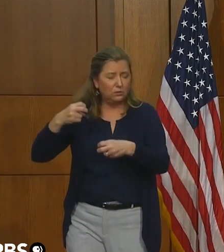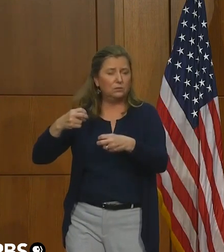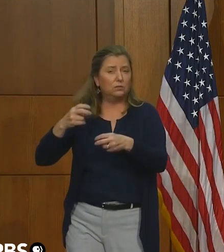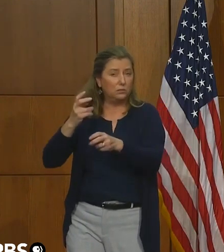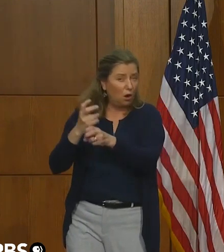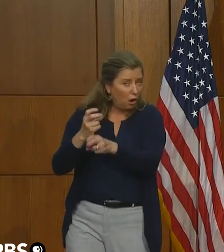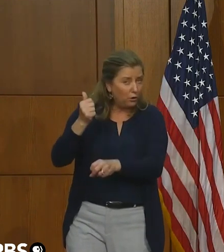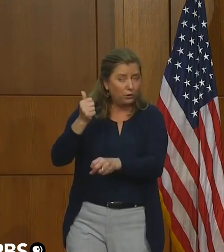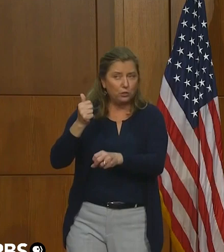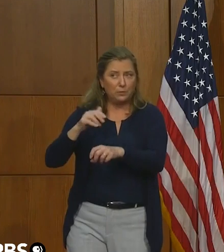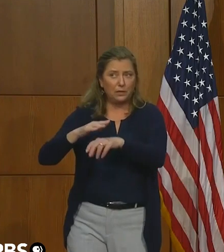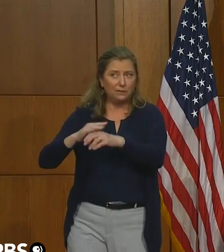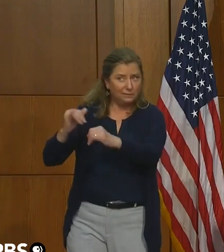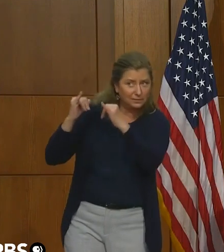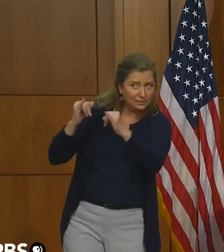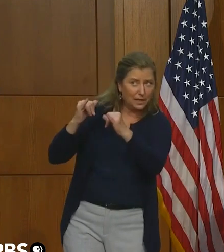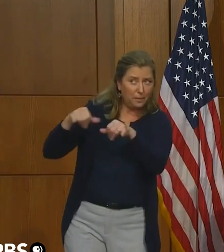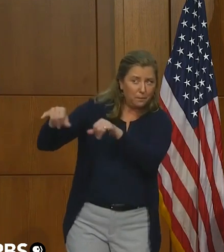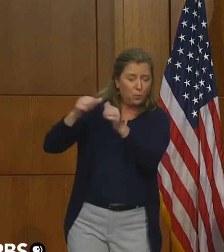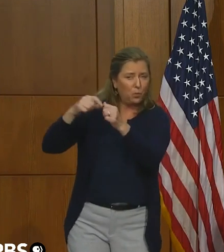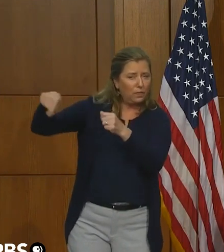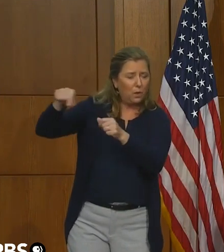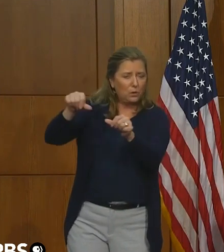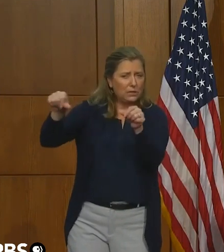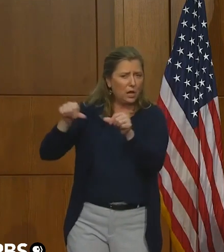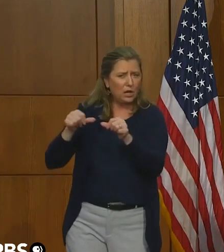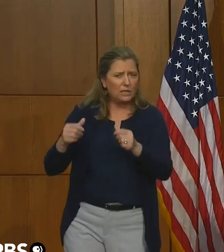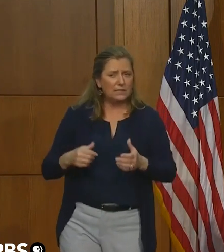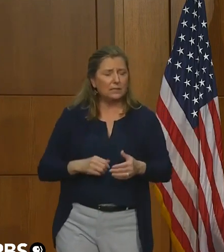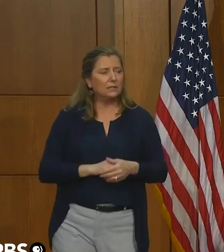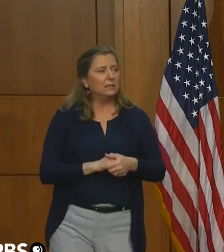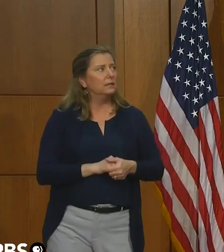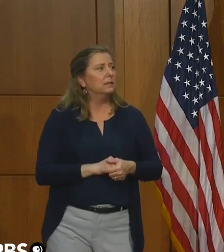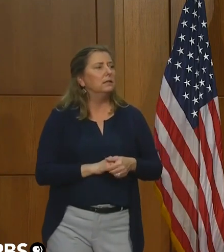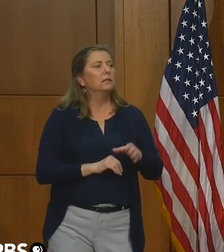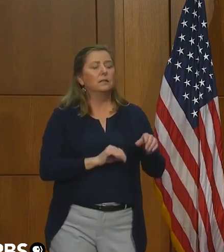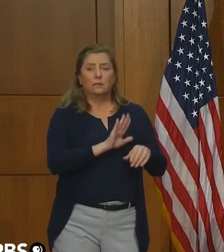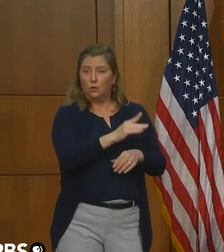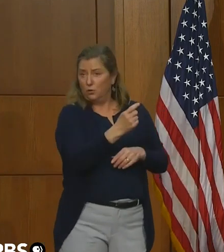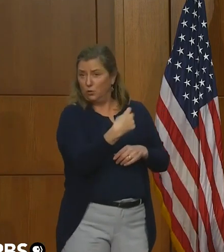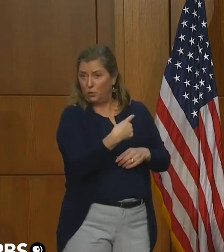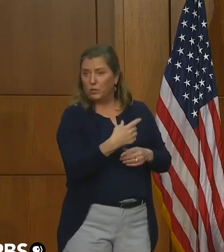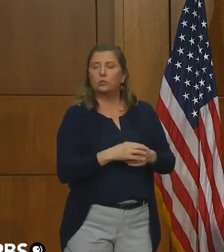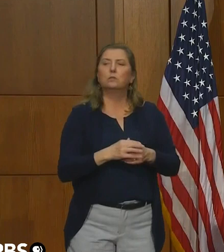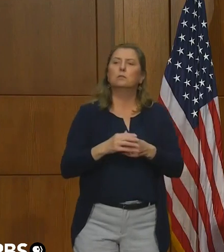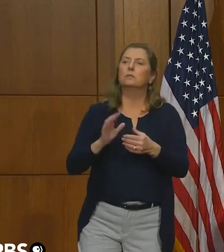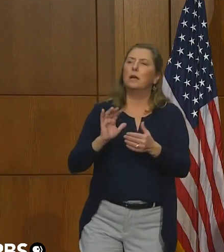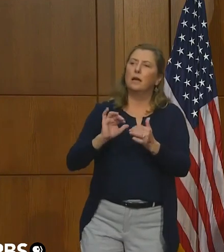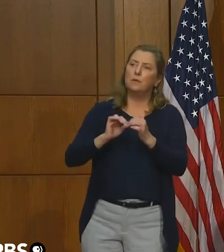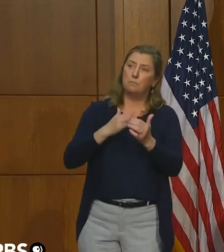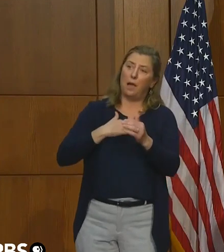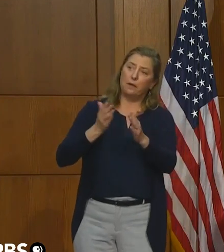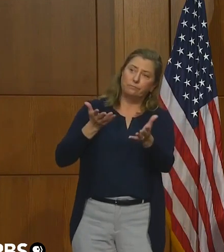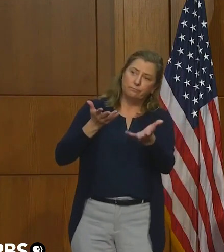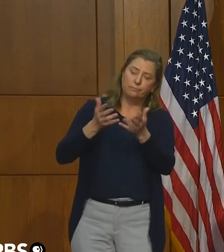harder to be on the same page with those jurisdictions? The question is communications with